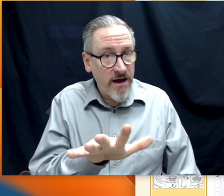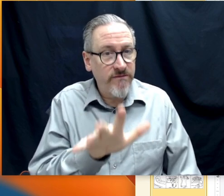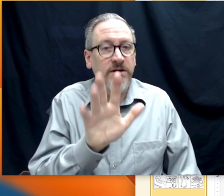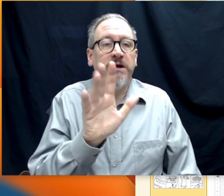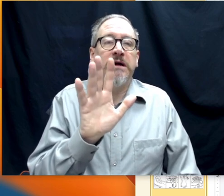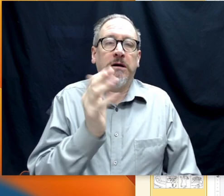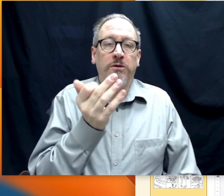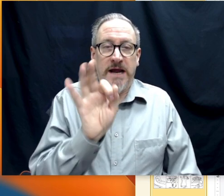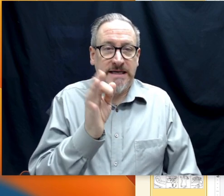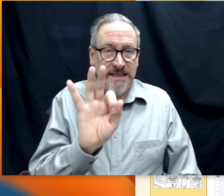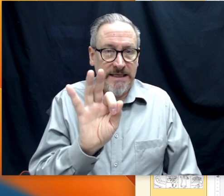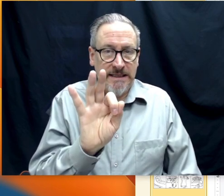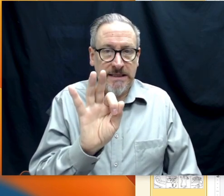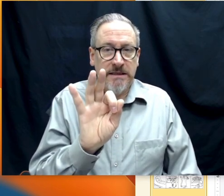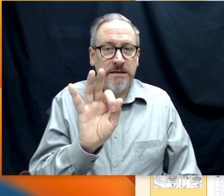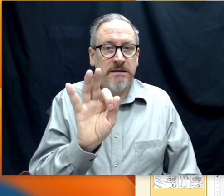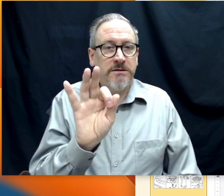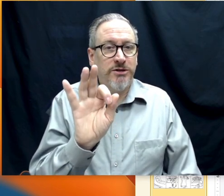1925,